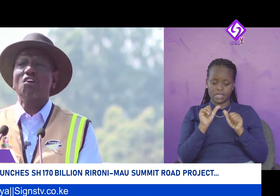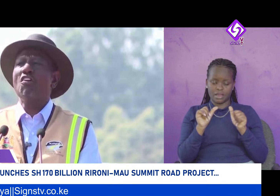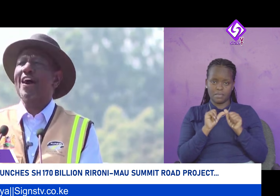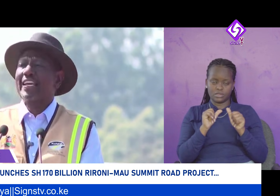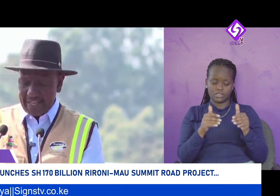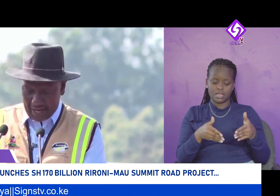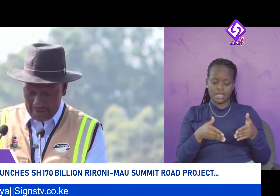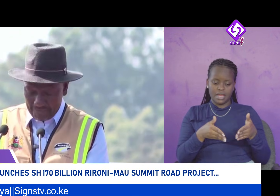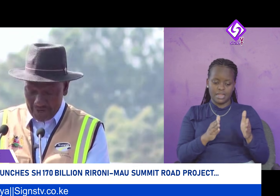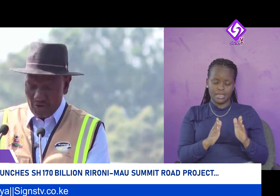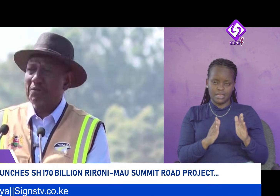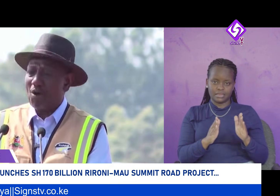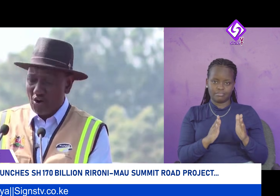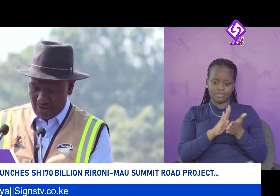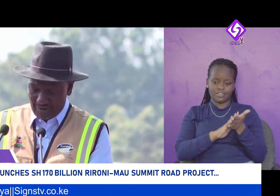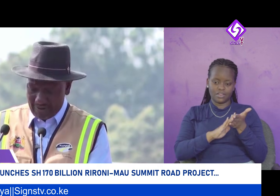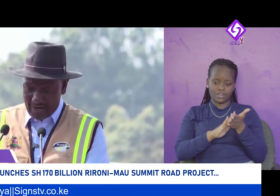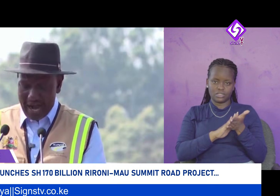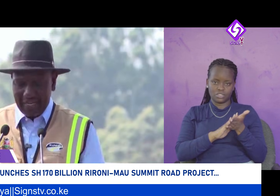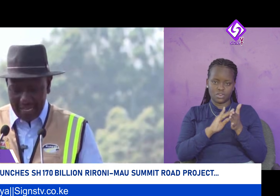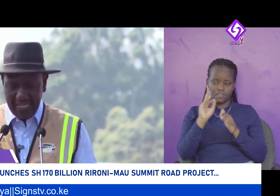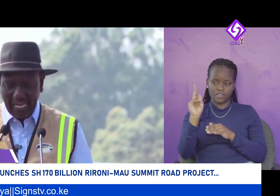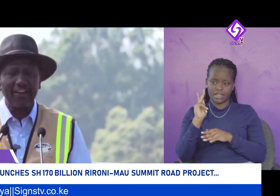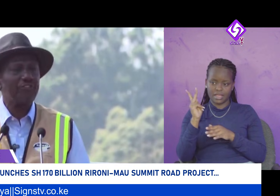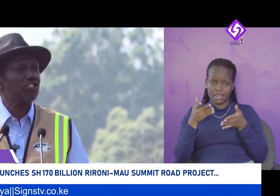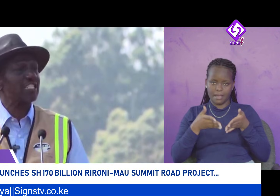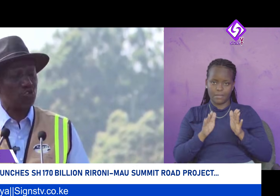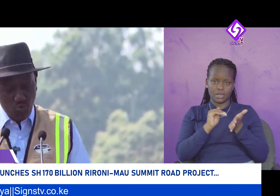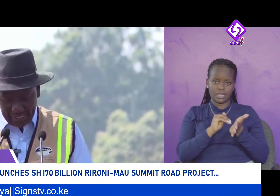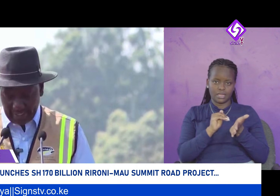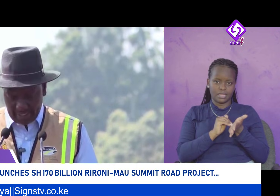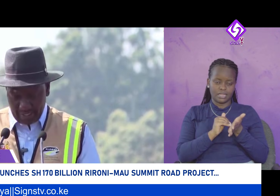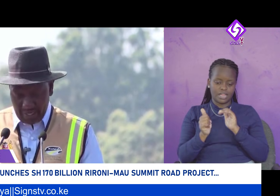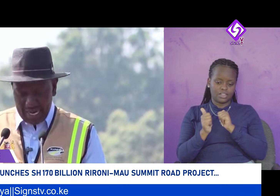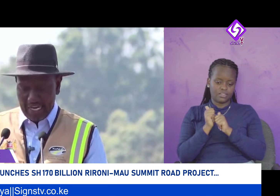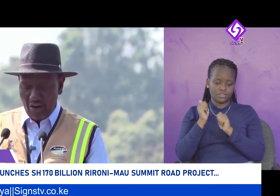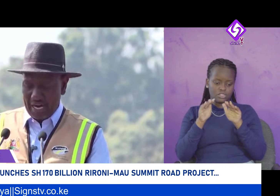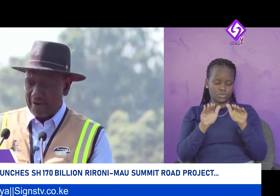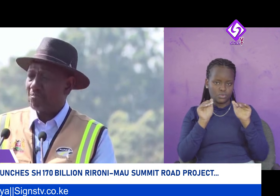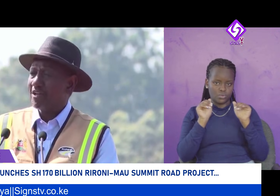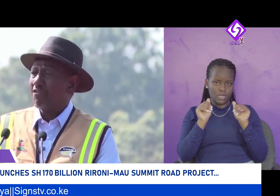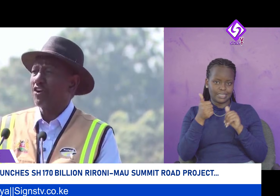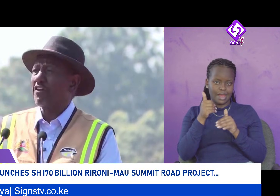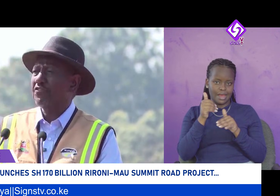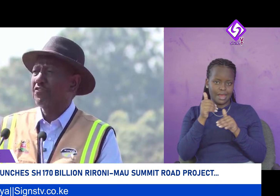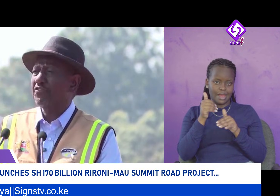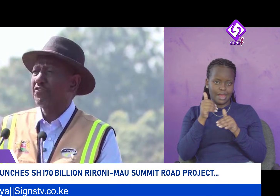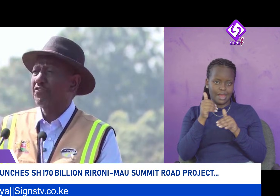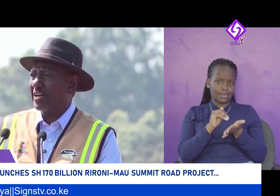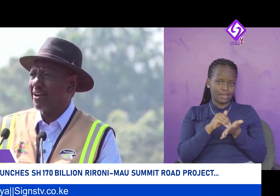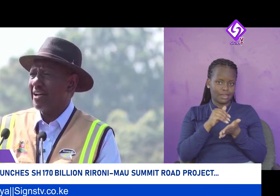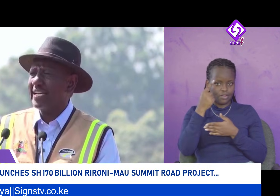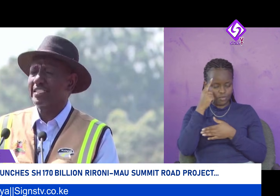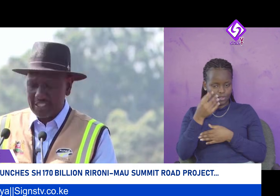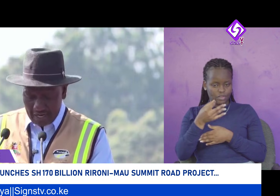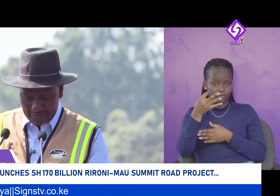foundation of a Kenya reborn, a Kenya that refuses to wait any longer for the